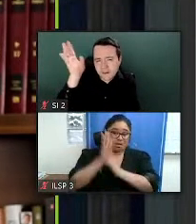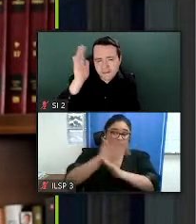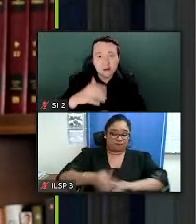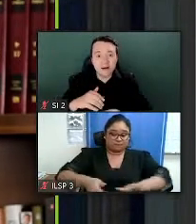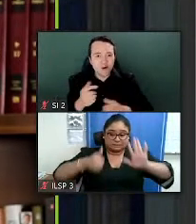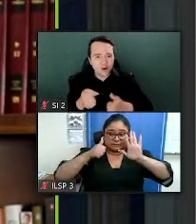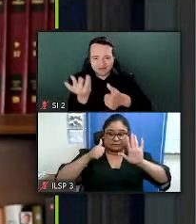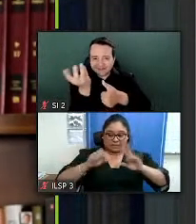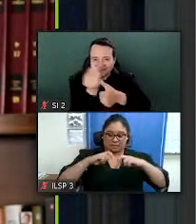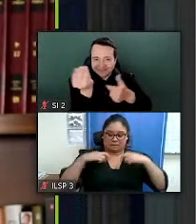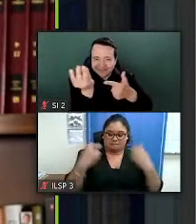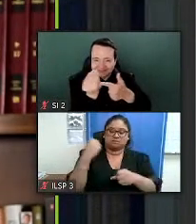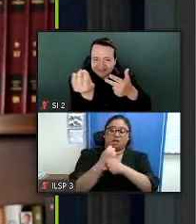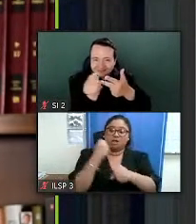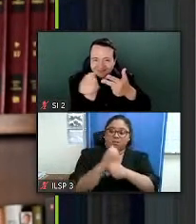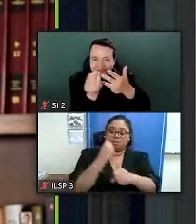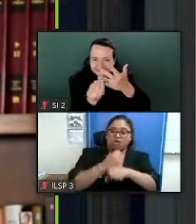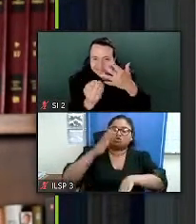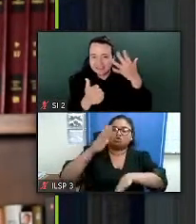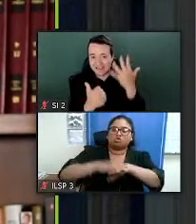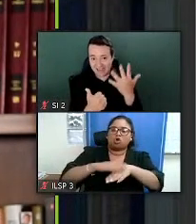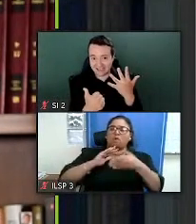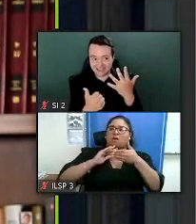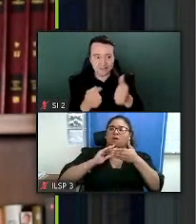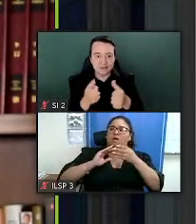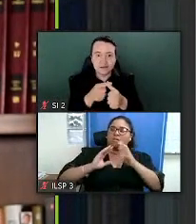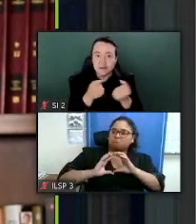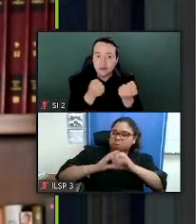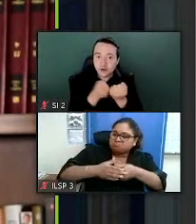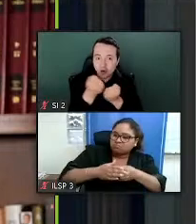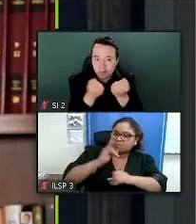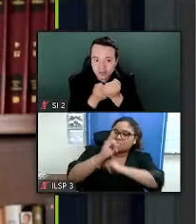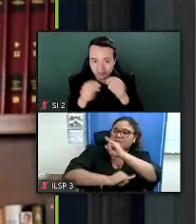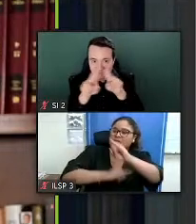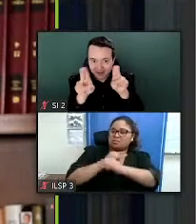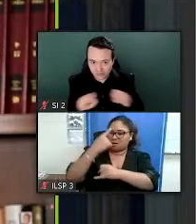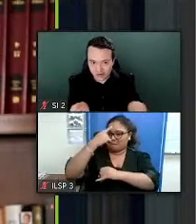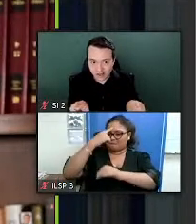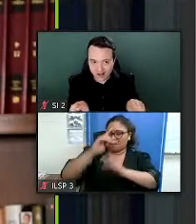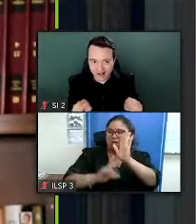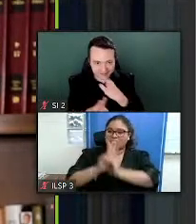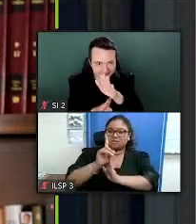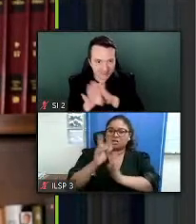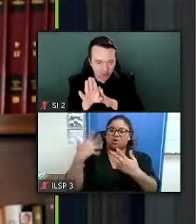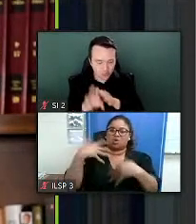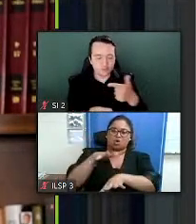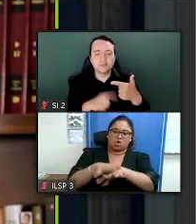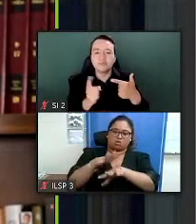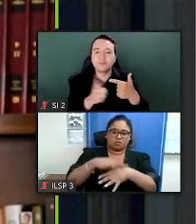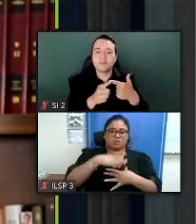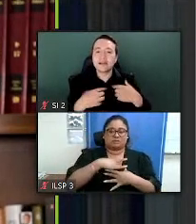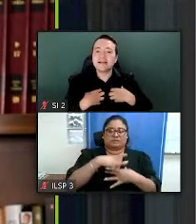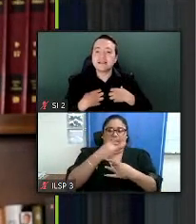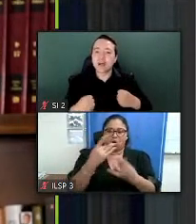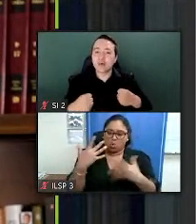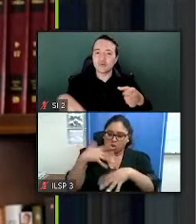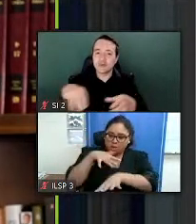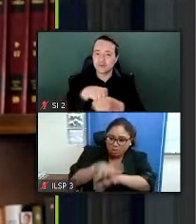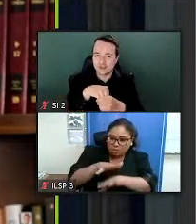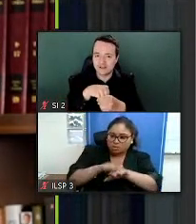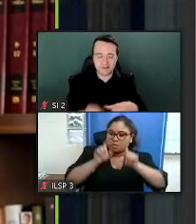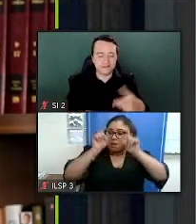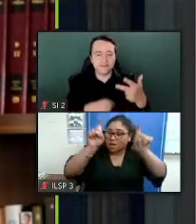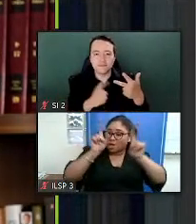six work tables on call international cooperation for inclusive development inclusive